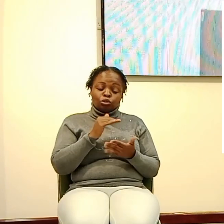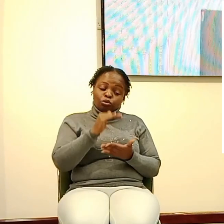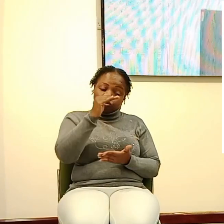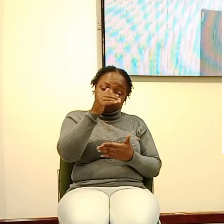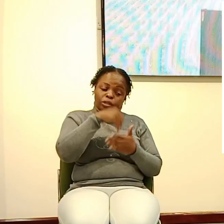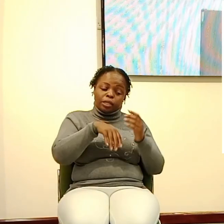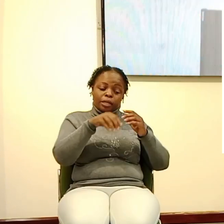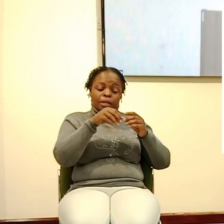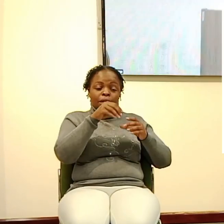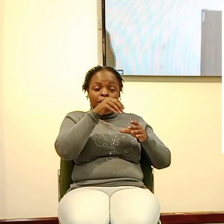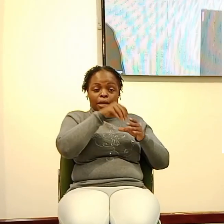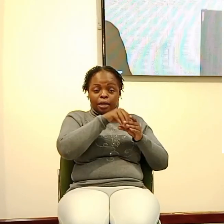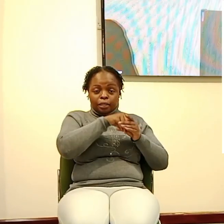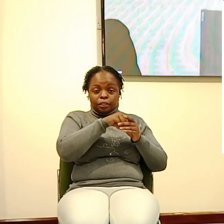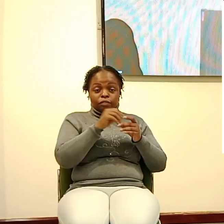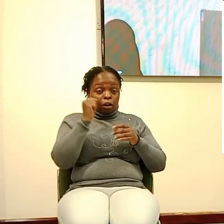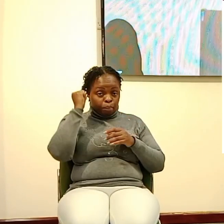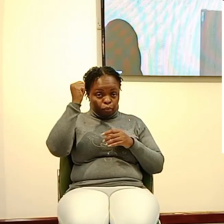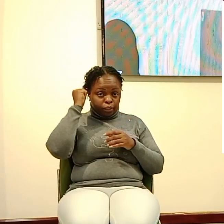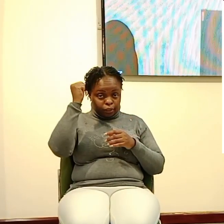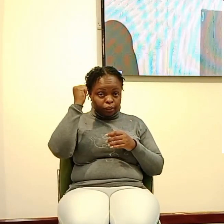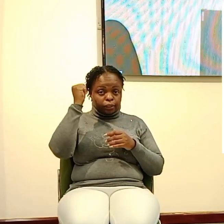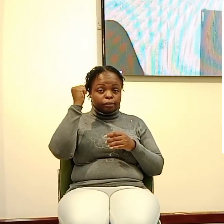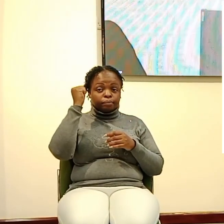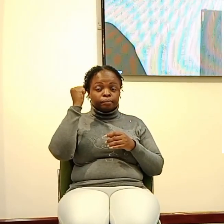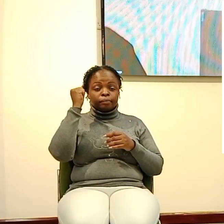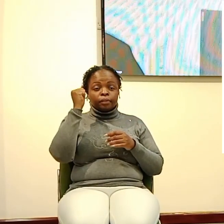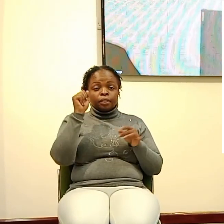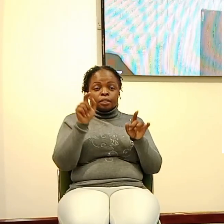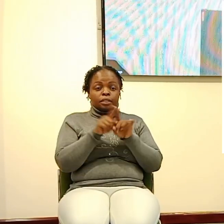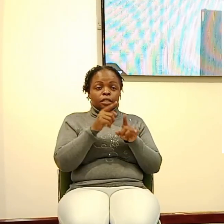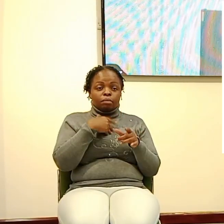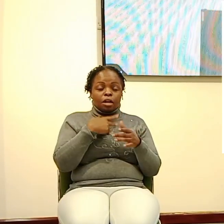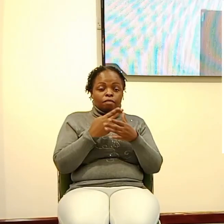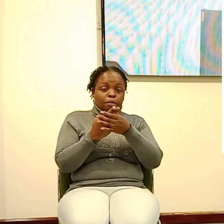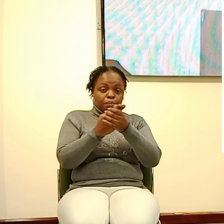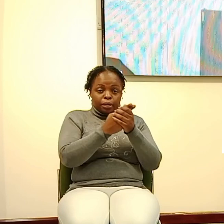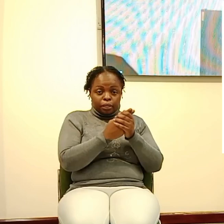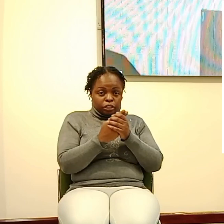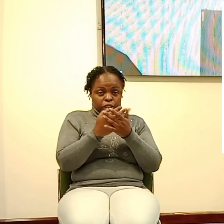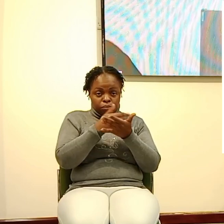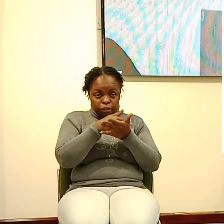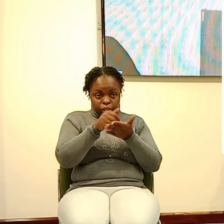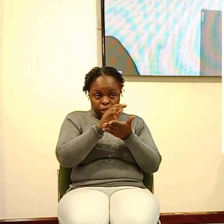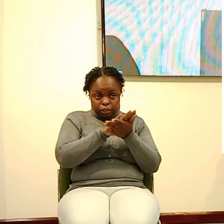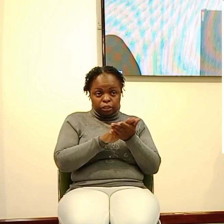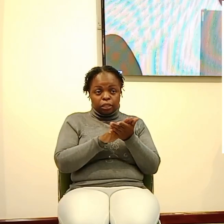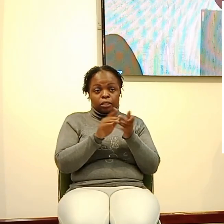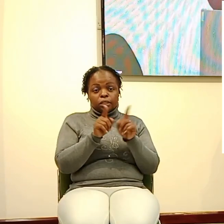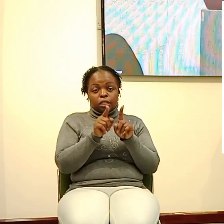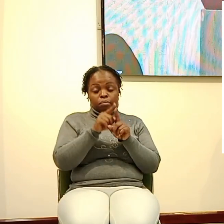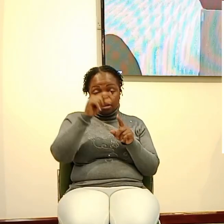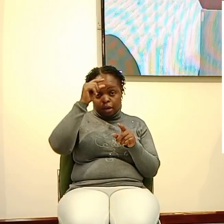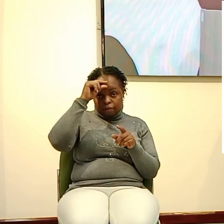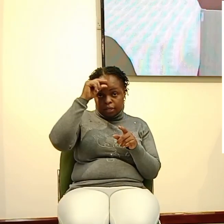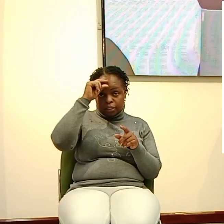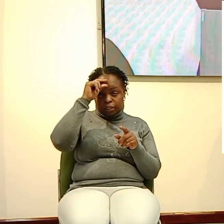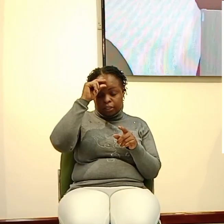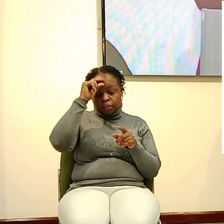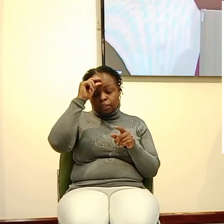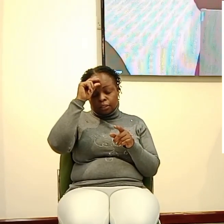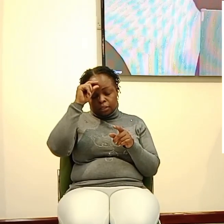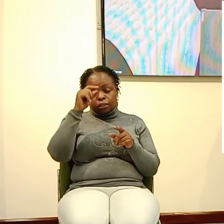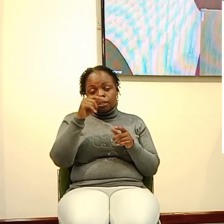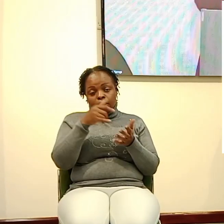politics. The other one is partnership structure and governance. And it's